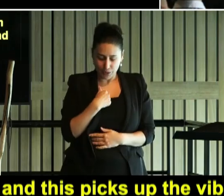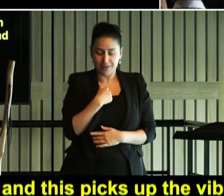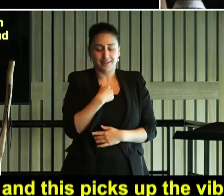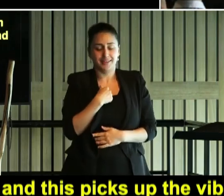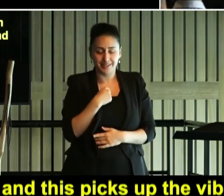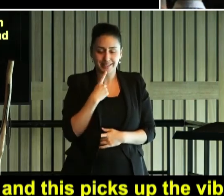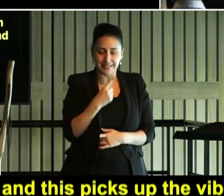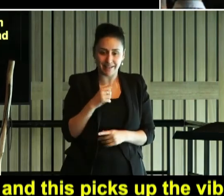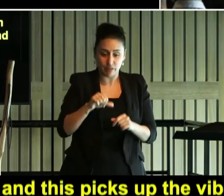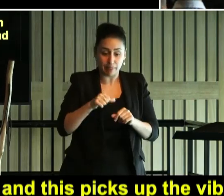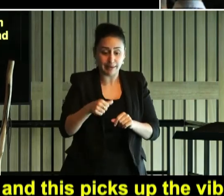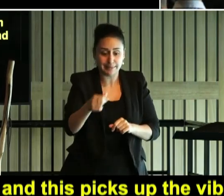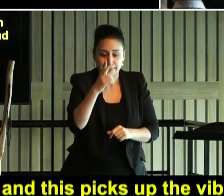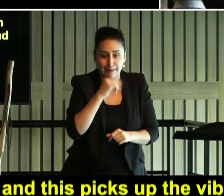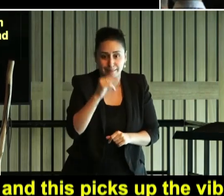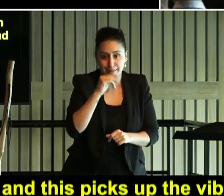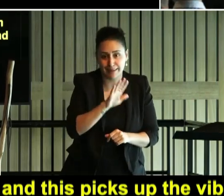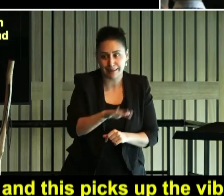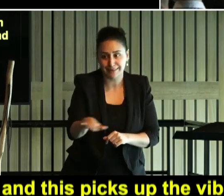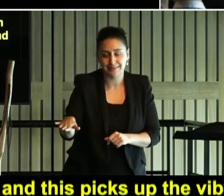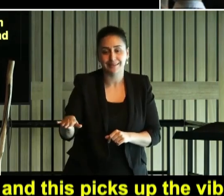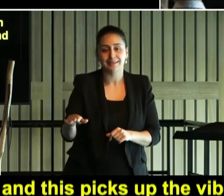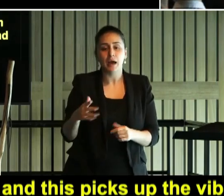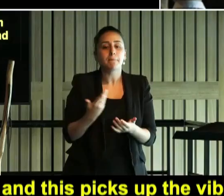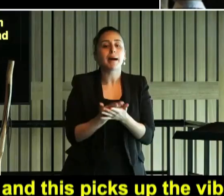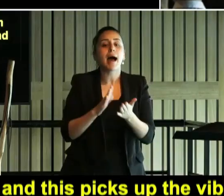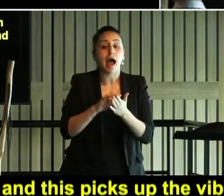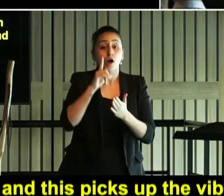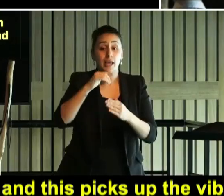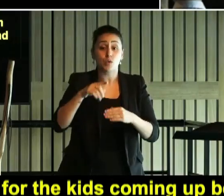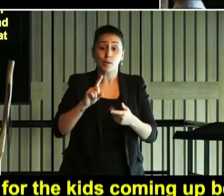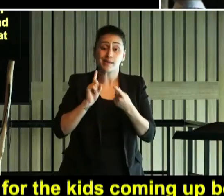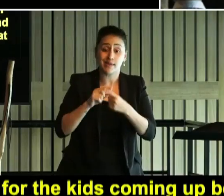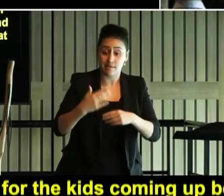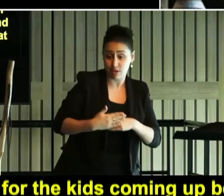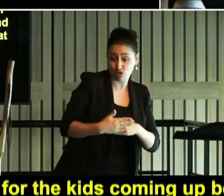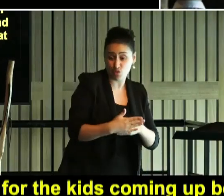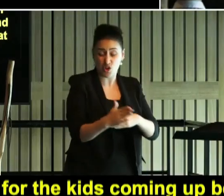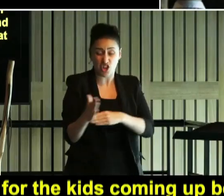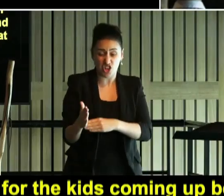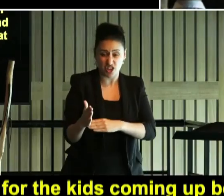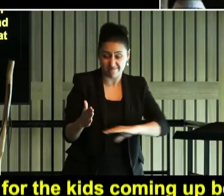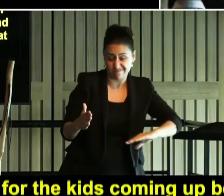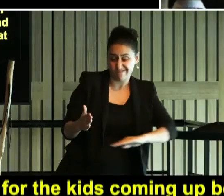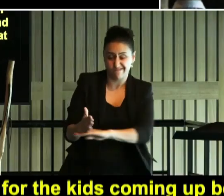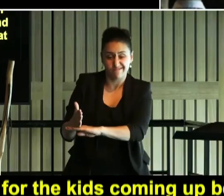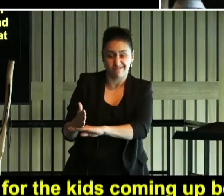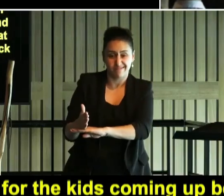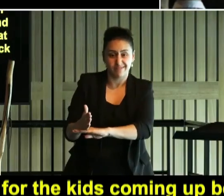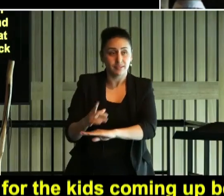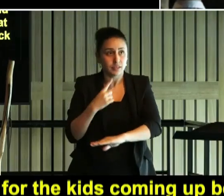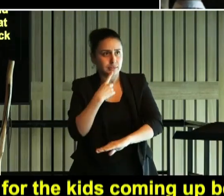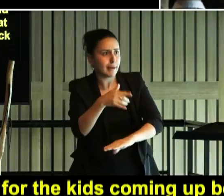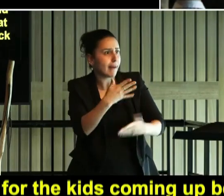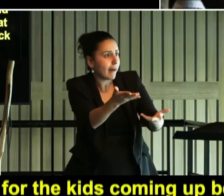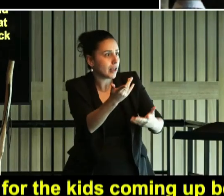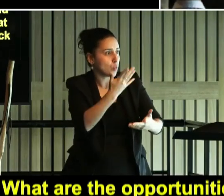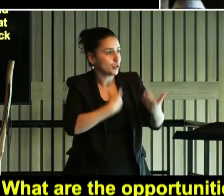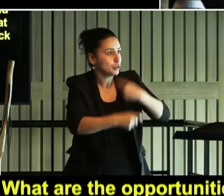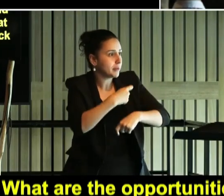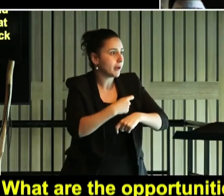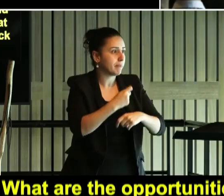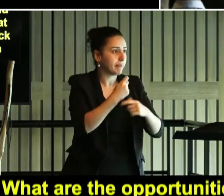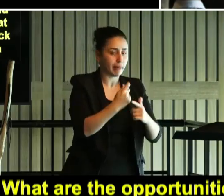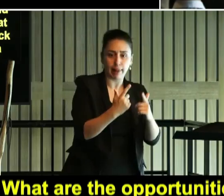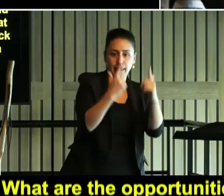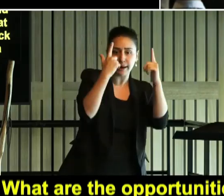But what are the opportunities where we can, put a brick in the door of TAFE or somewhere to say, hey, if you want to be a leader in the disability sector, in the